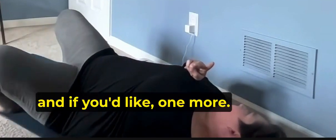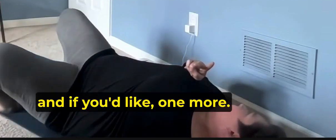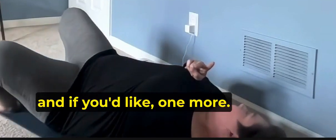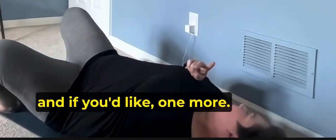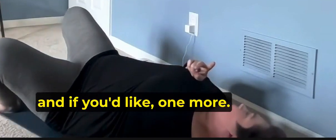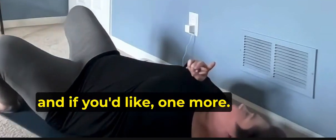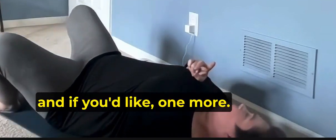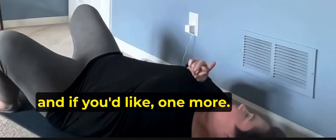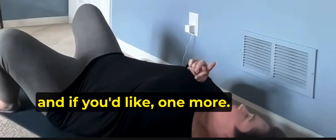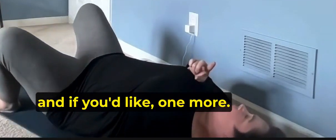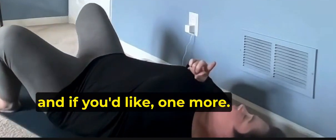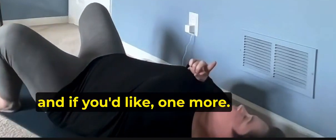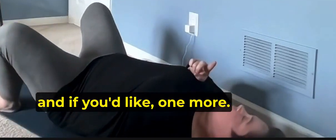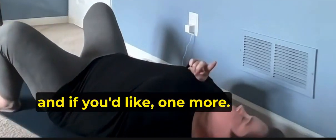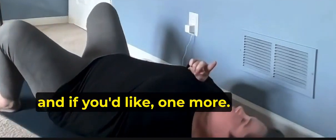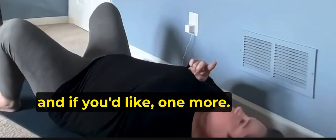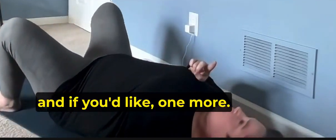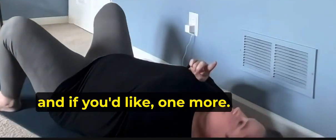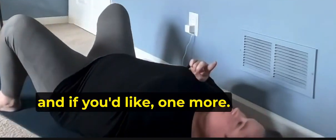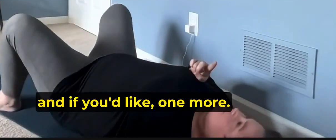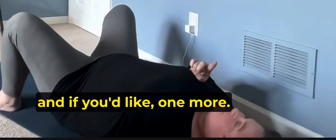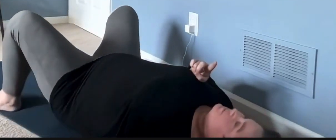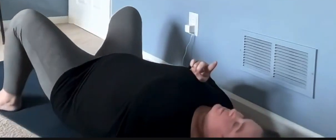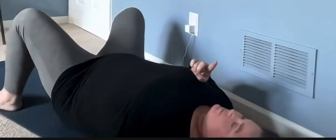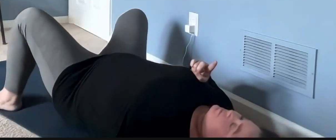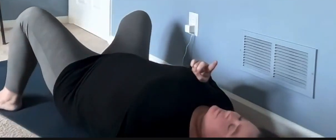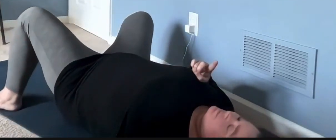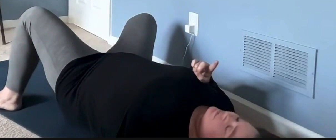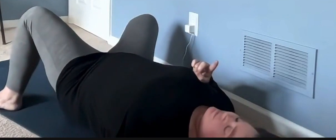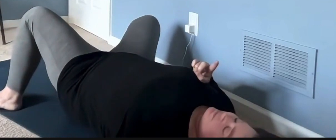And if you'd like, 1 more.